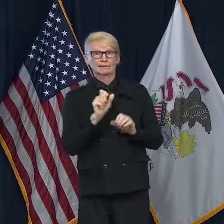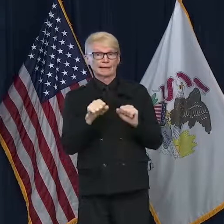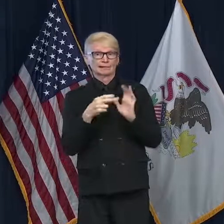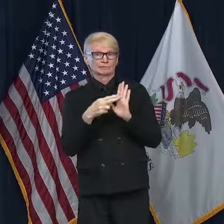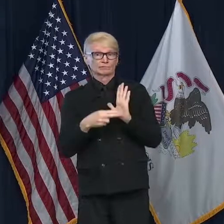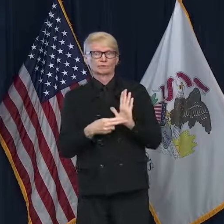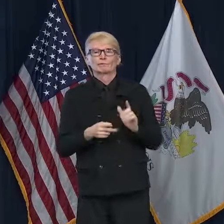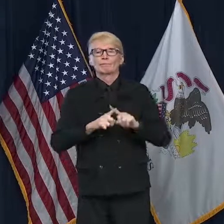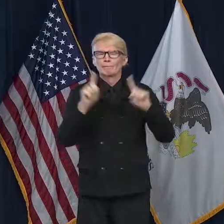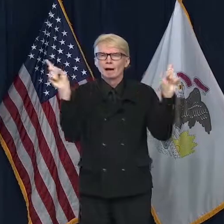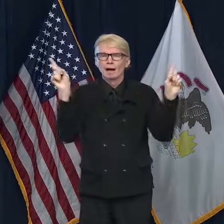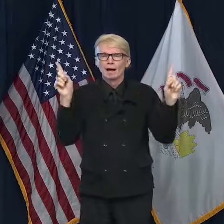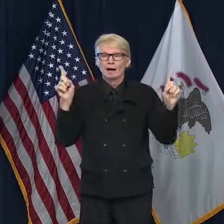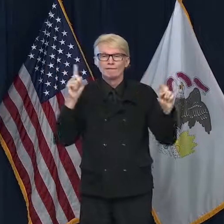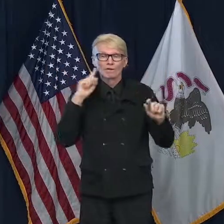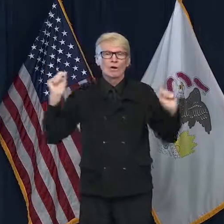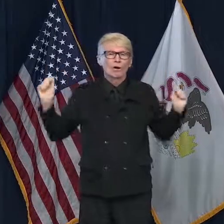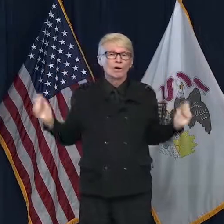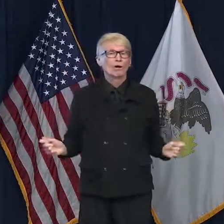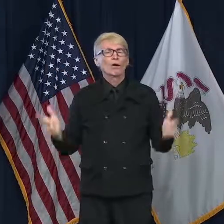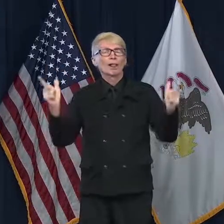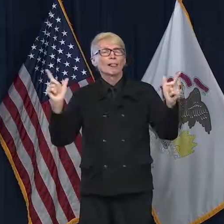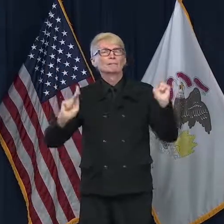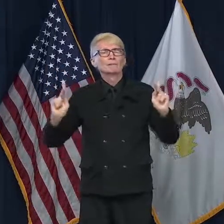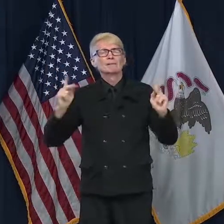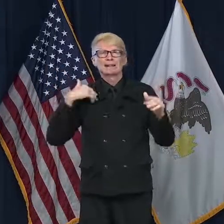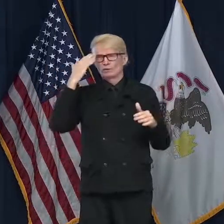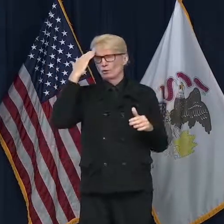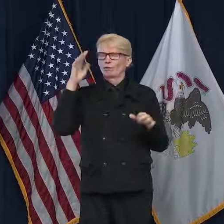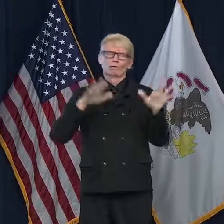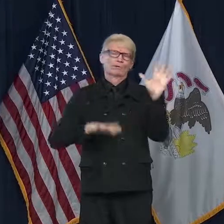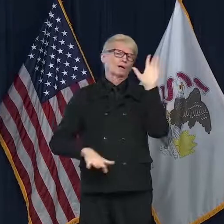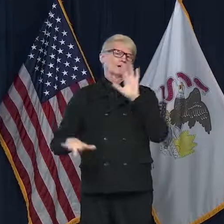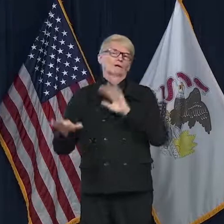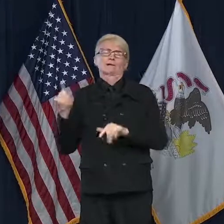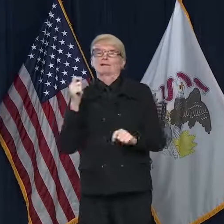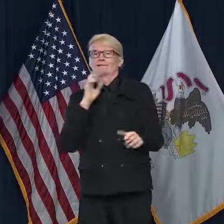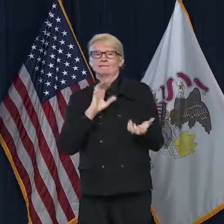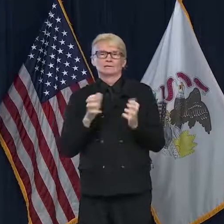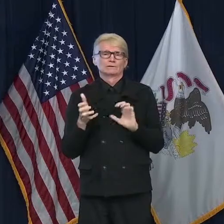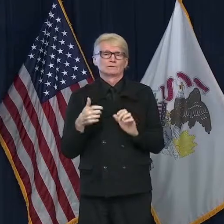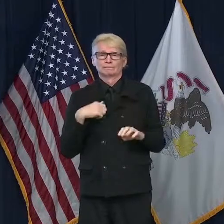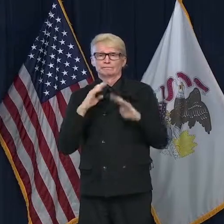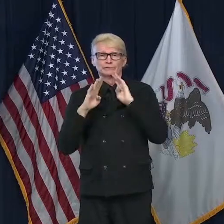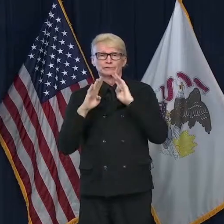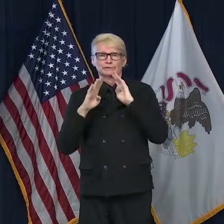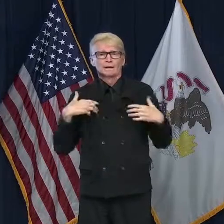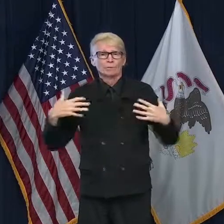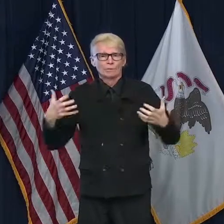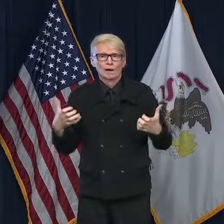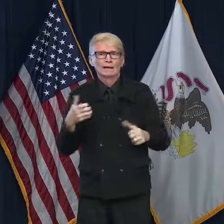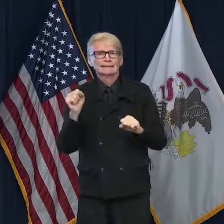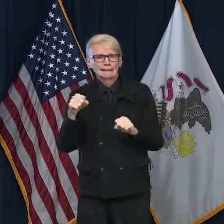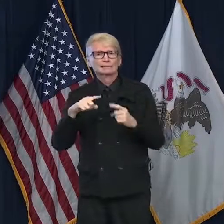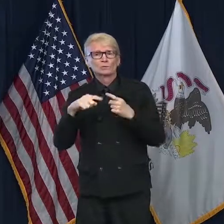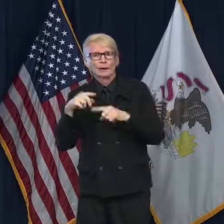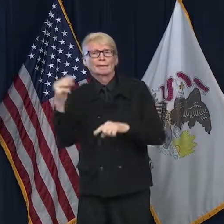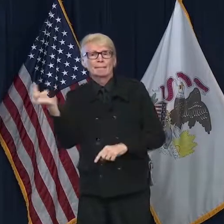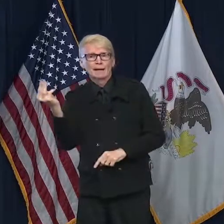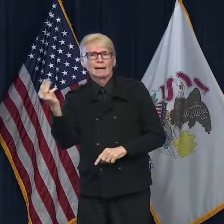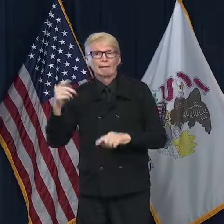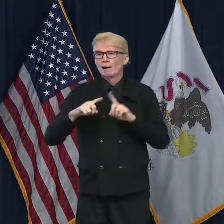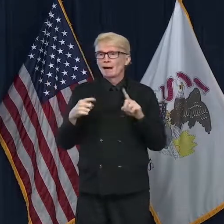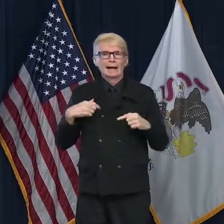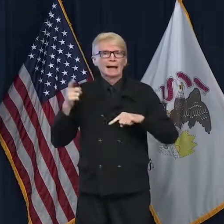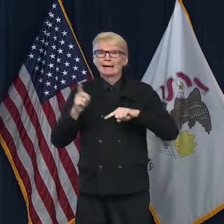additional open to the masses, and I know it's confusing and it's also frustrating that, yes, I'm going to be eligible as of Monday, but I